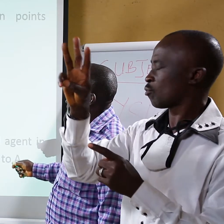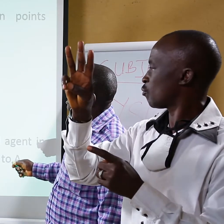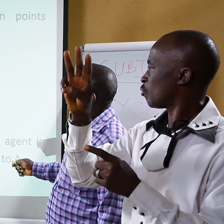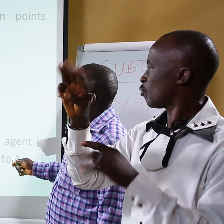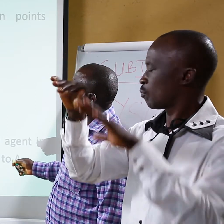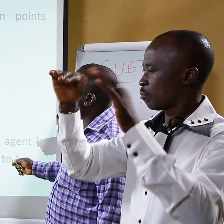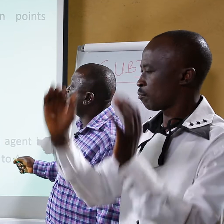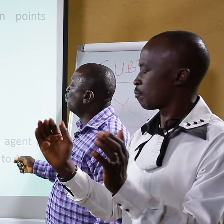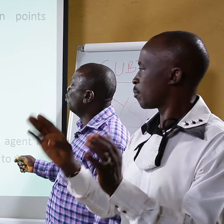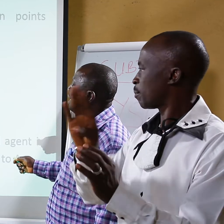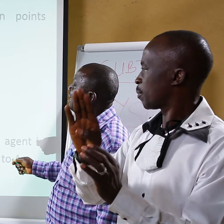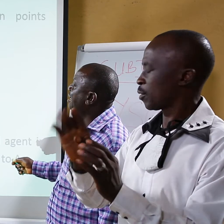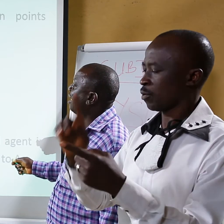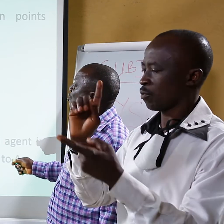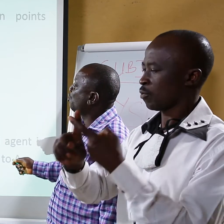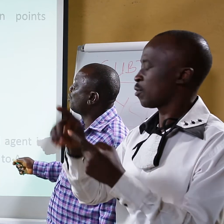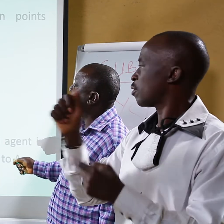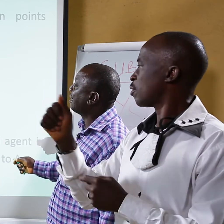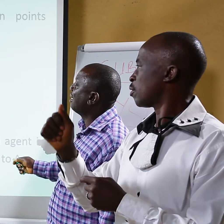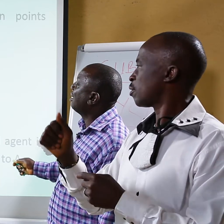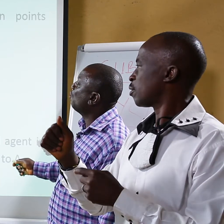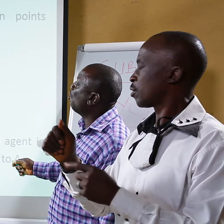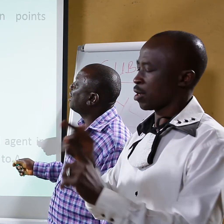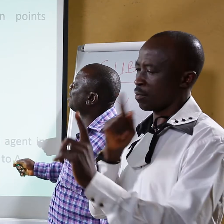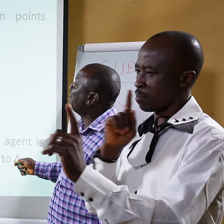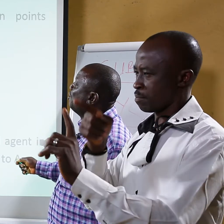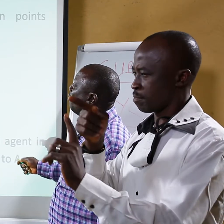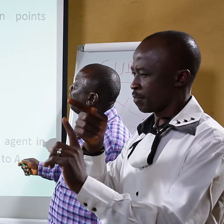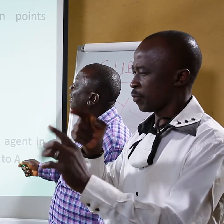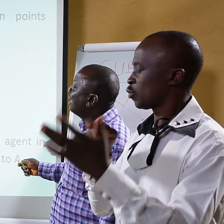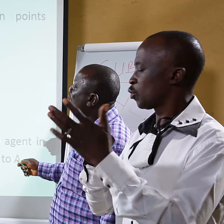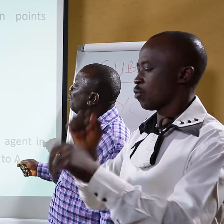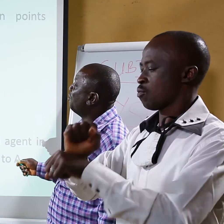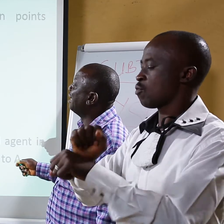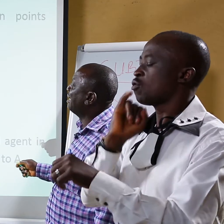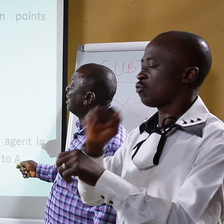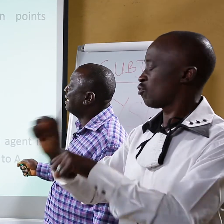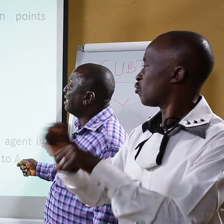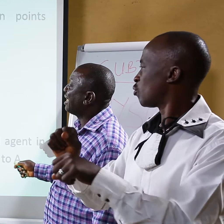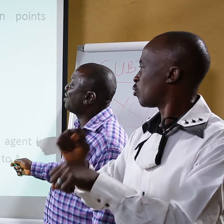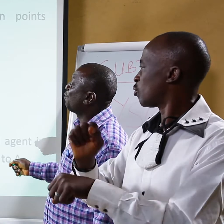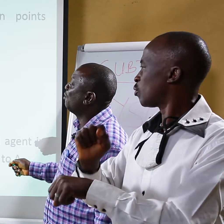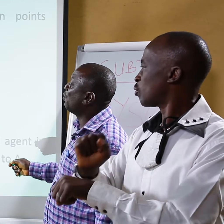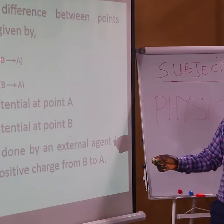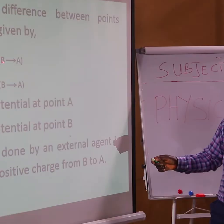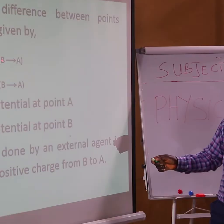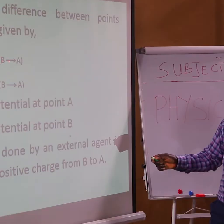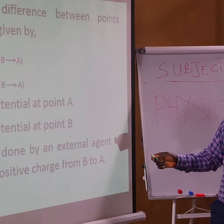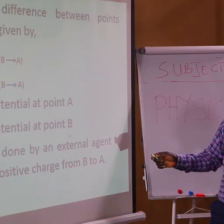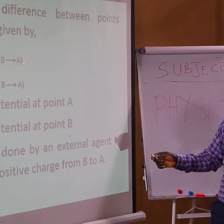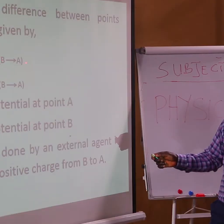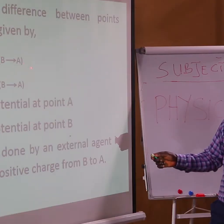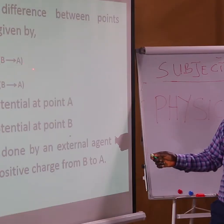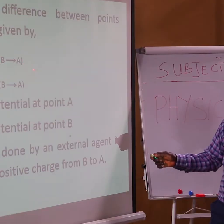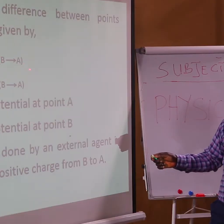bracket B to A. This arrow shows that work is being done in moving the charge from point B